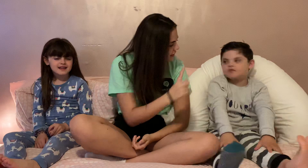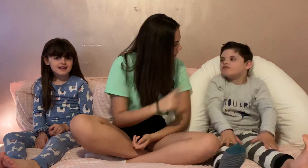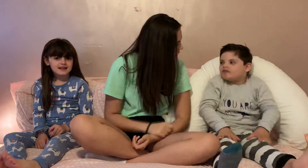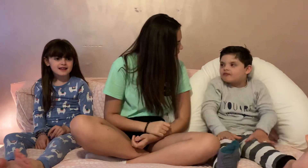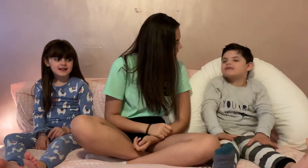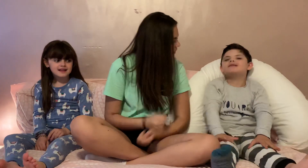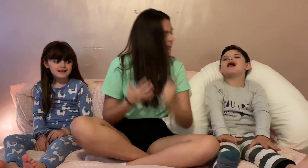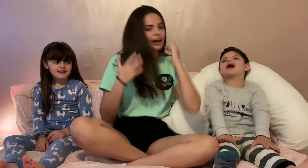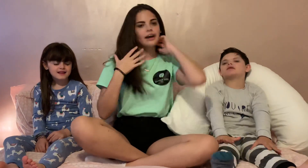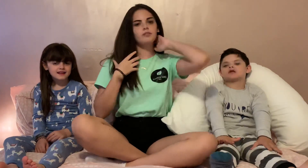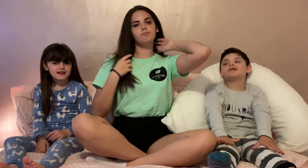see? Yeah.